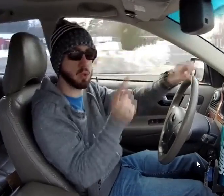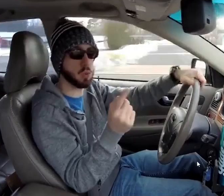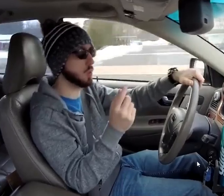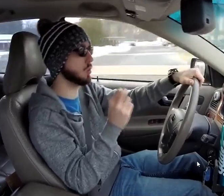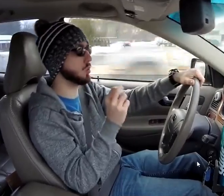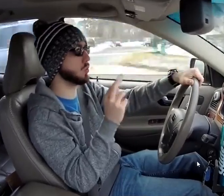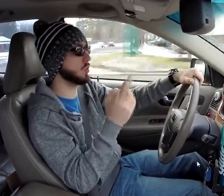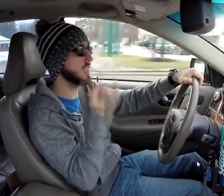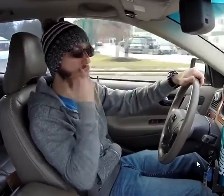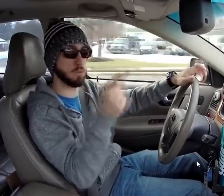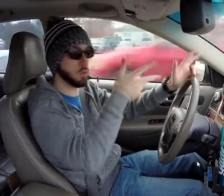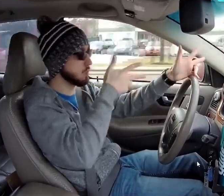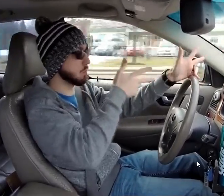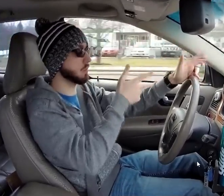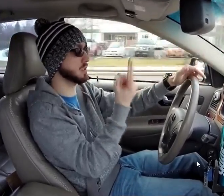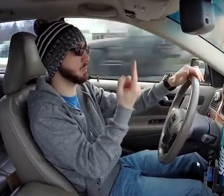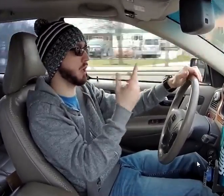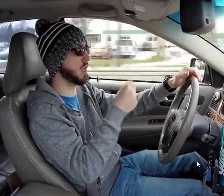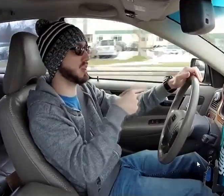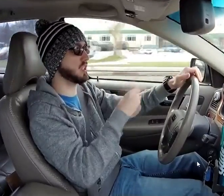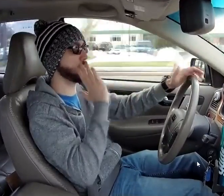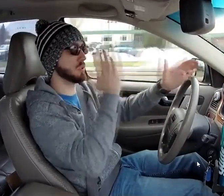have to be able to be aware of what's around them